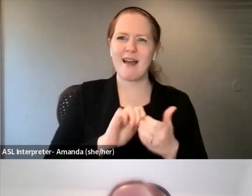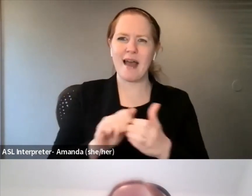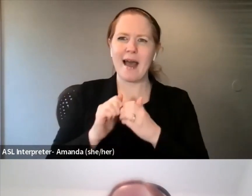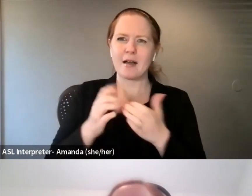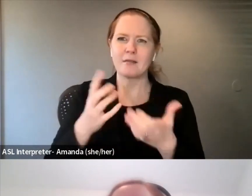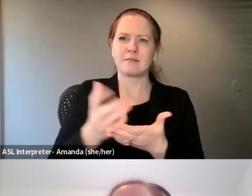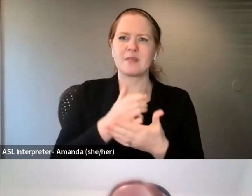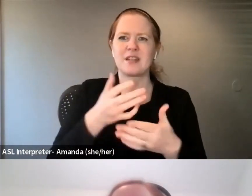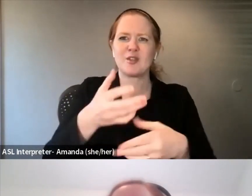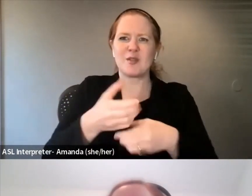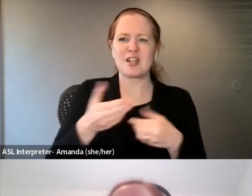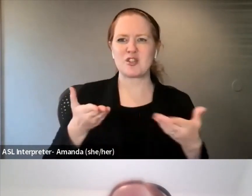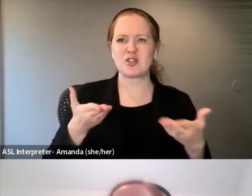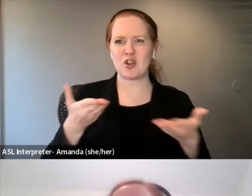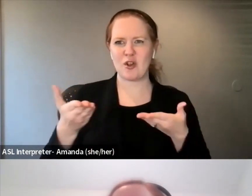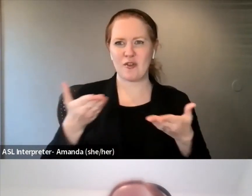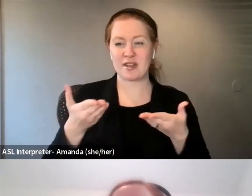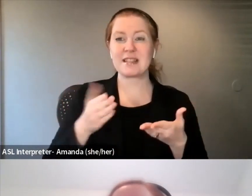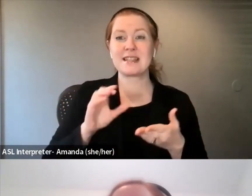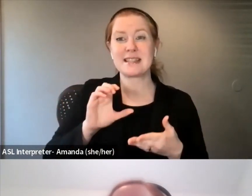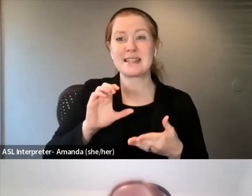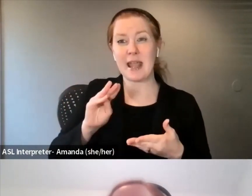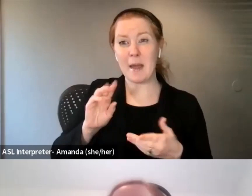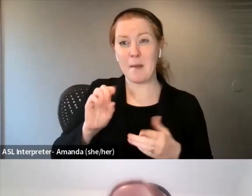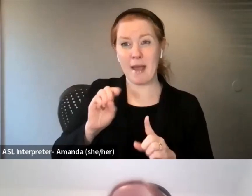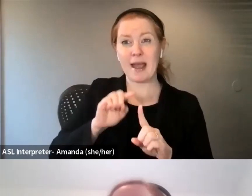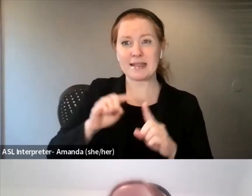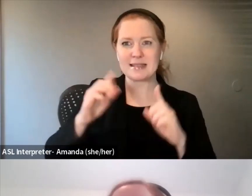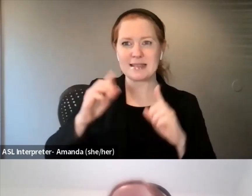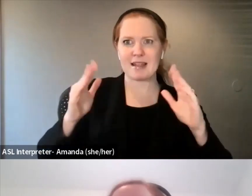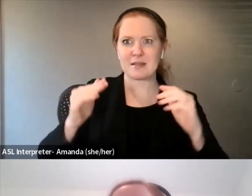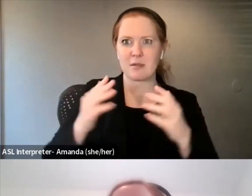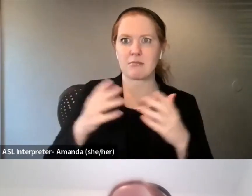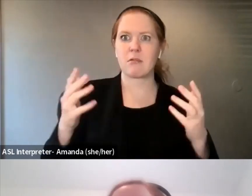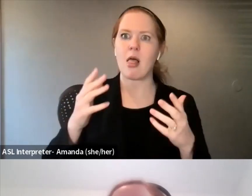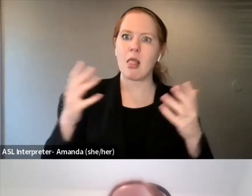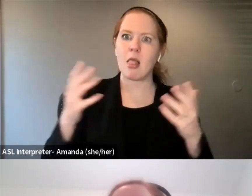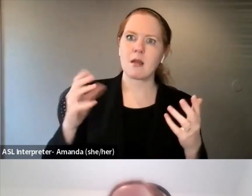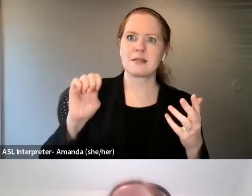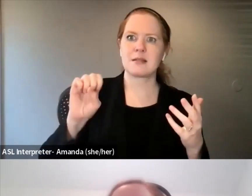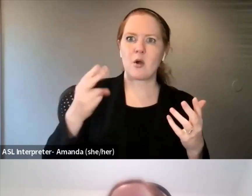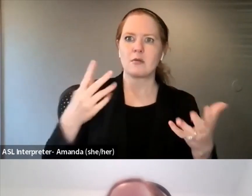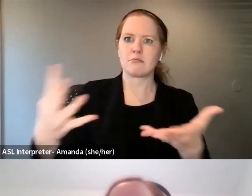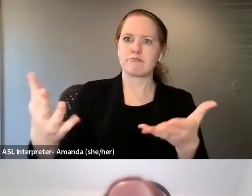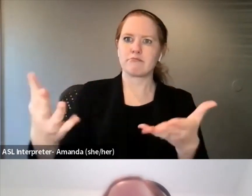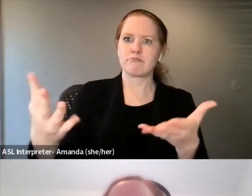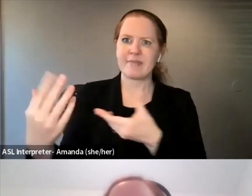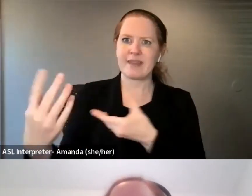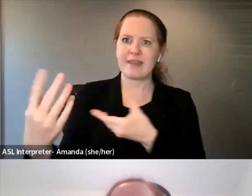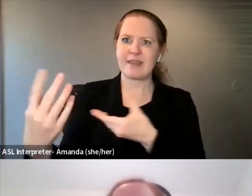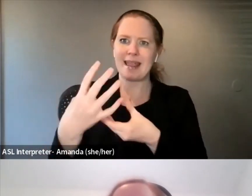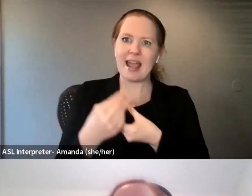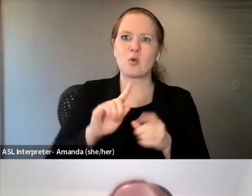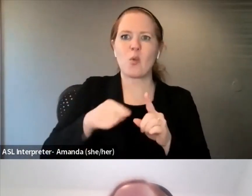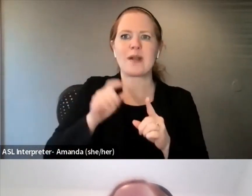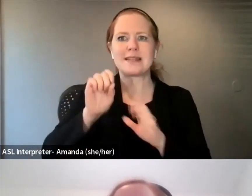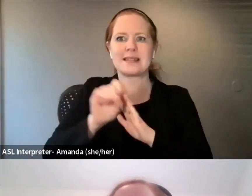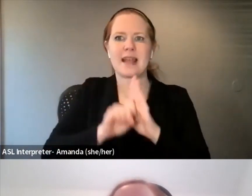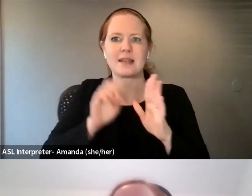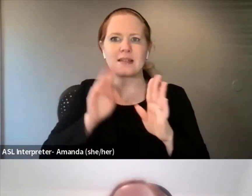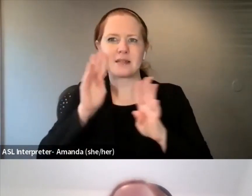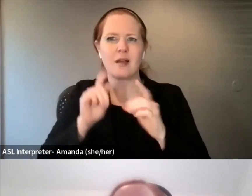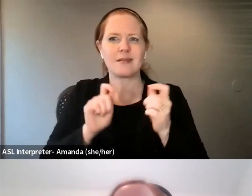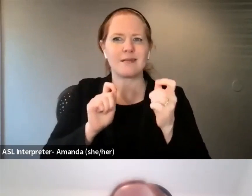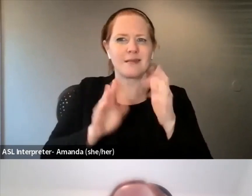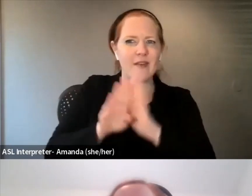And because CMS expects considerable stakeholder engagement when states develop these waivers or amend their waivers,